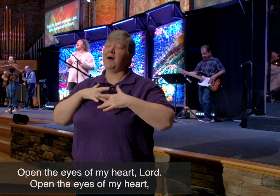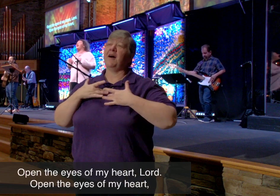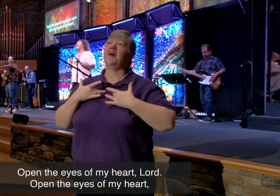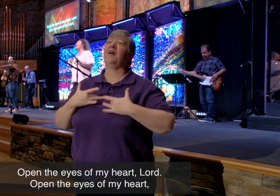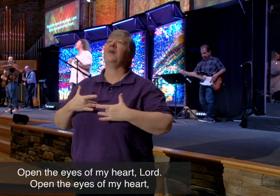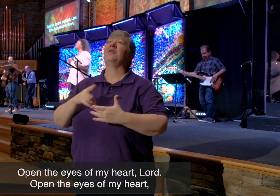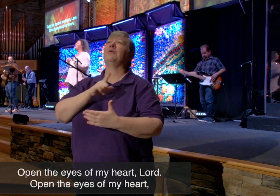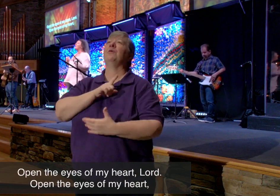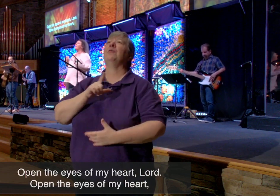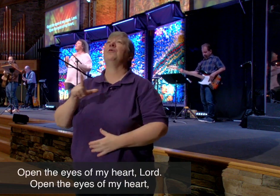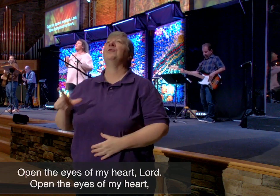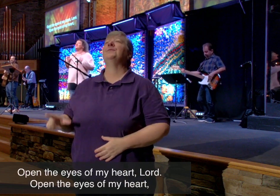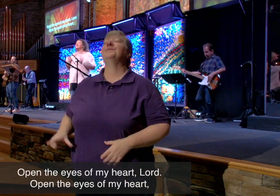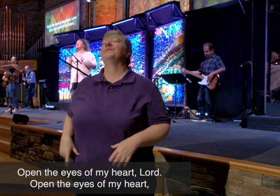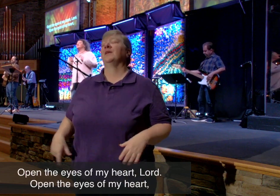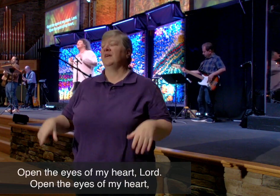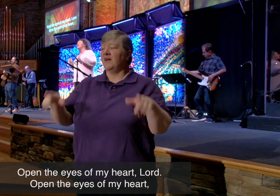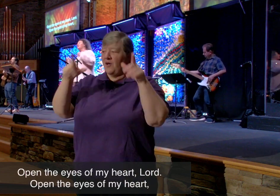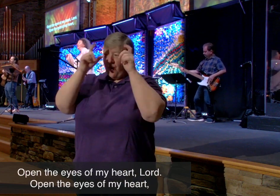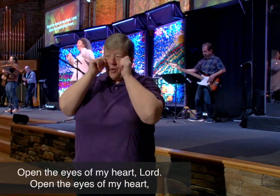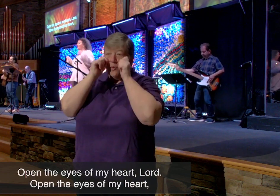Open the eyes of my heart.